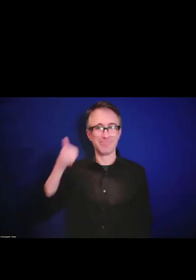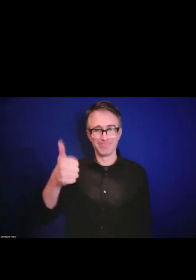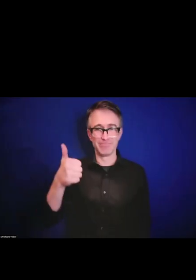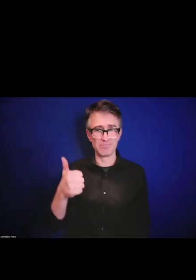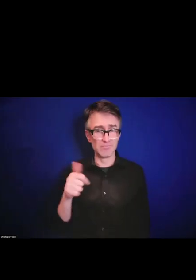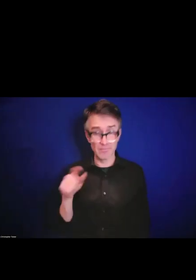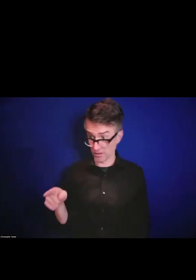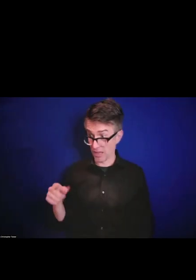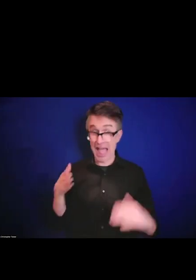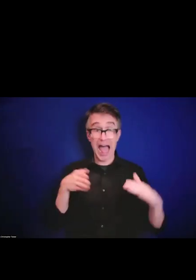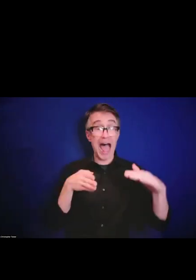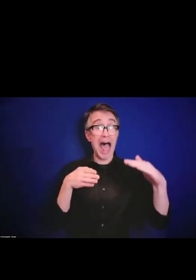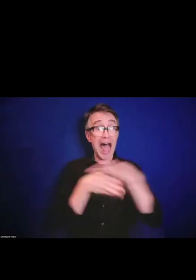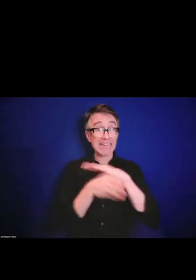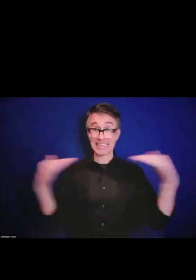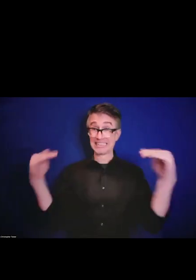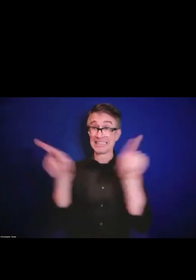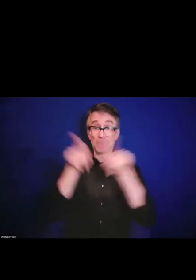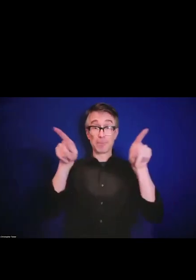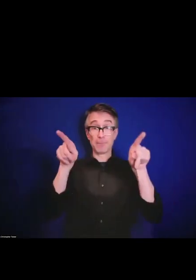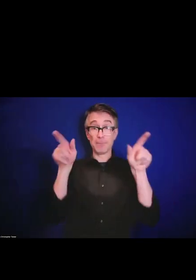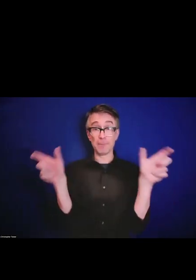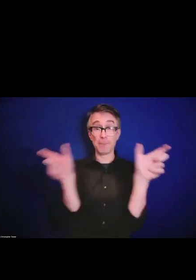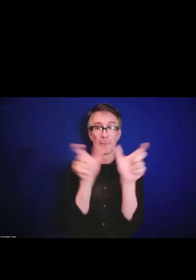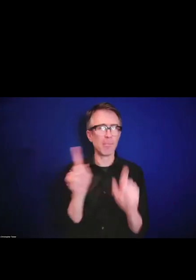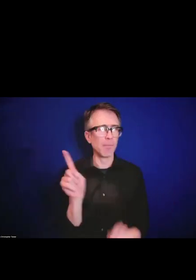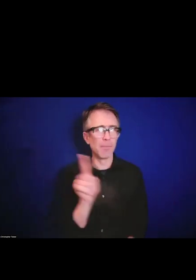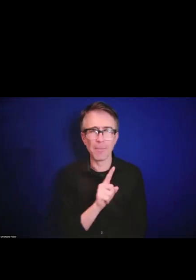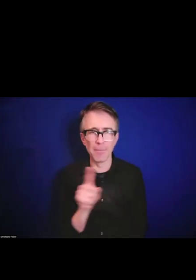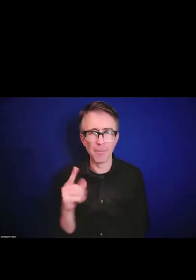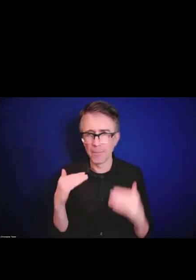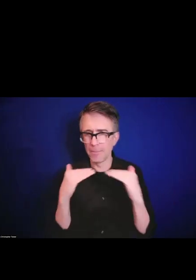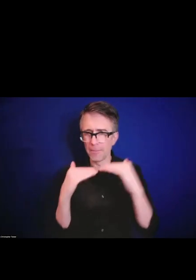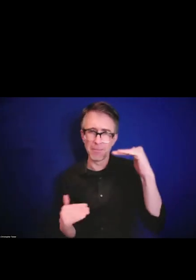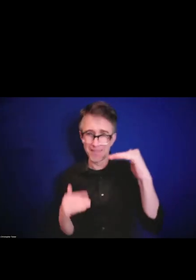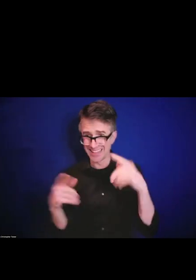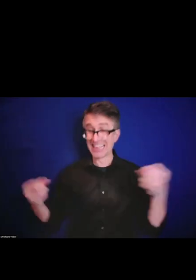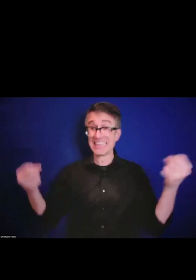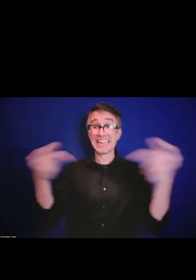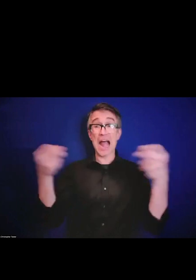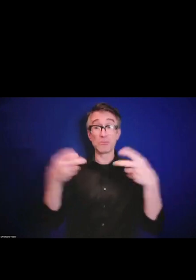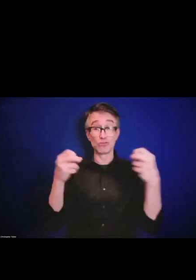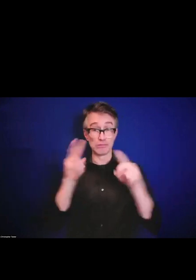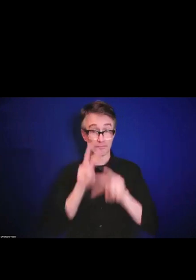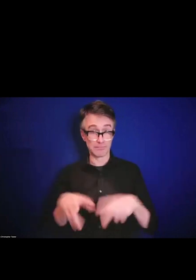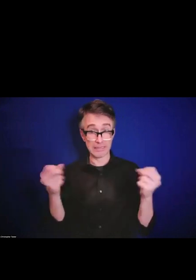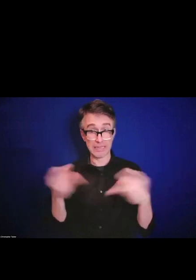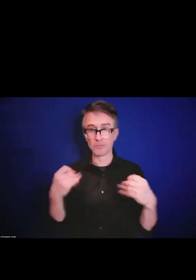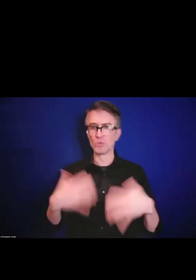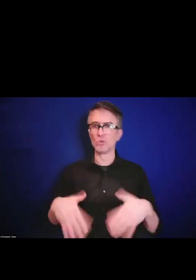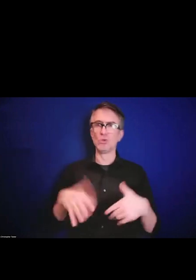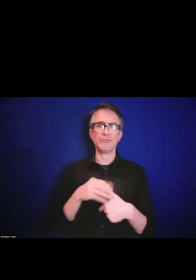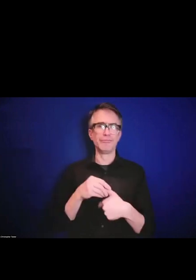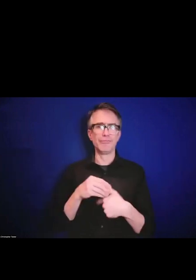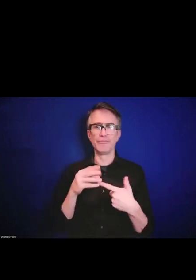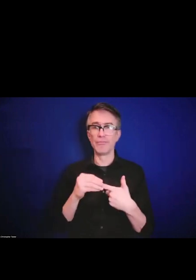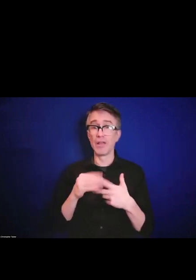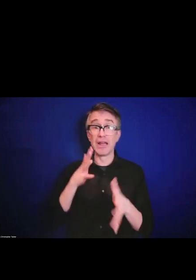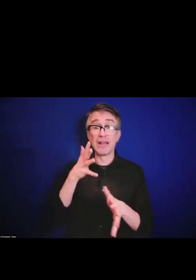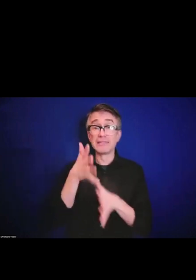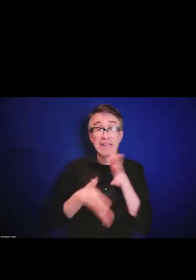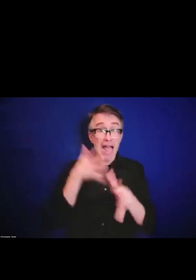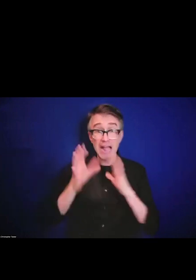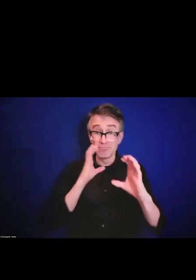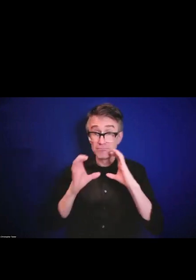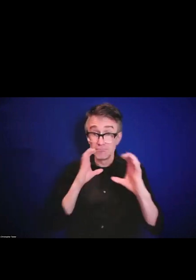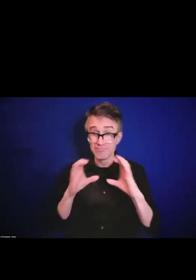with automated captions and also one-way sign language communication with avatars, signing